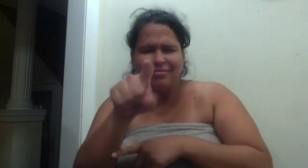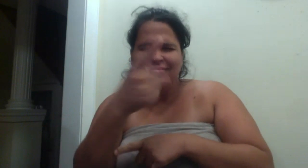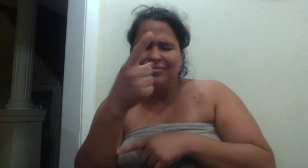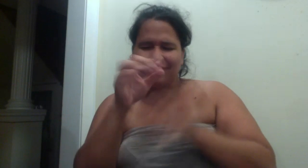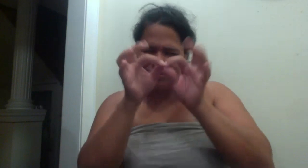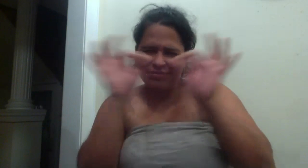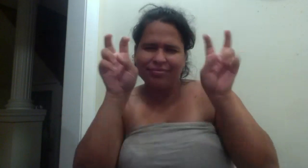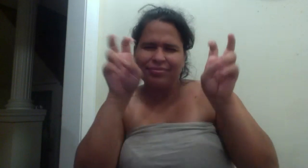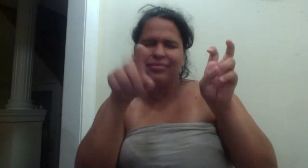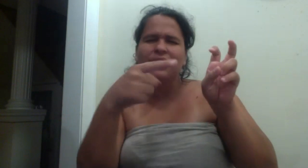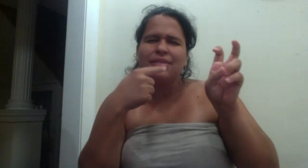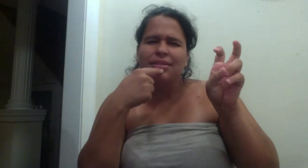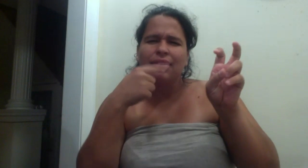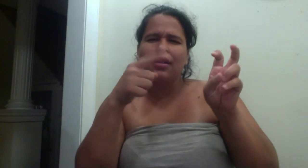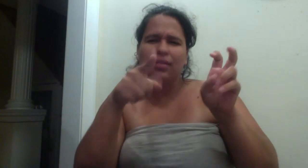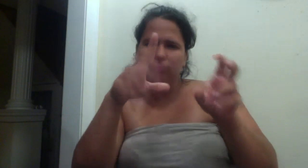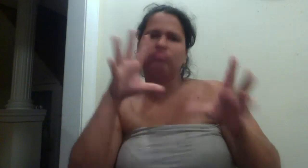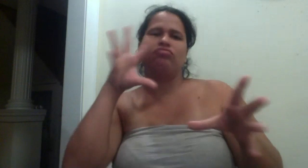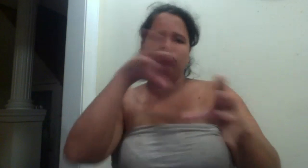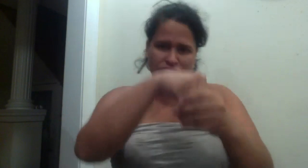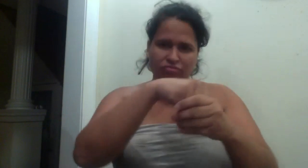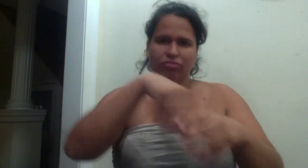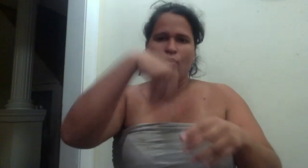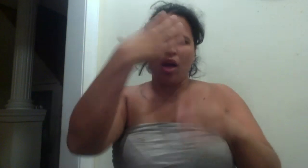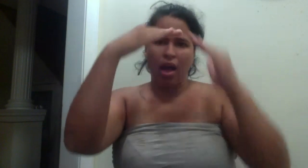vision. But one phrase that you do say that's very